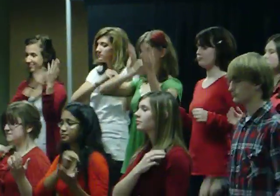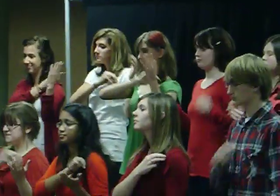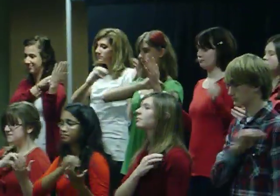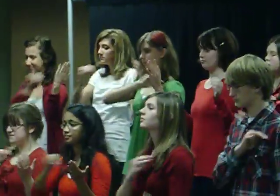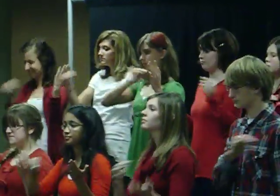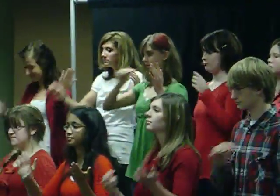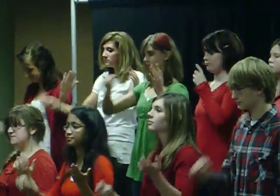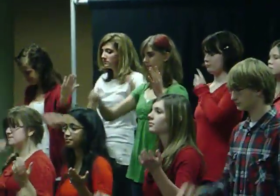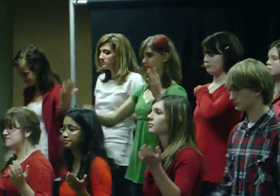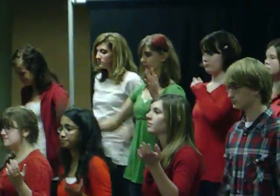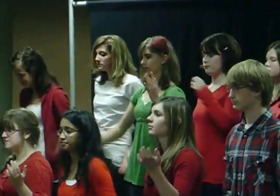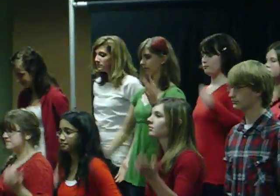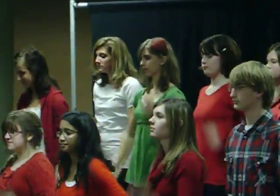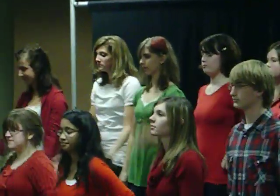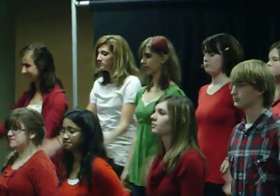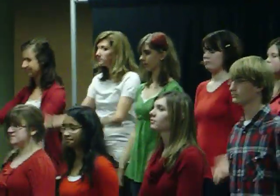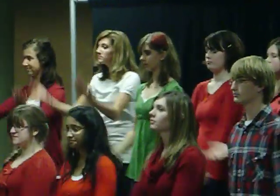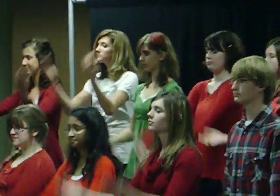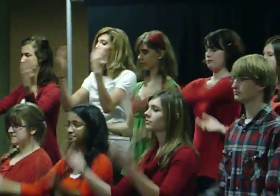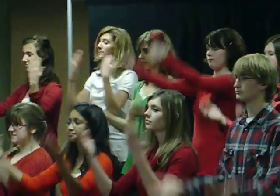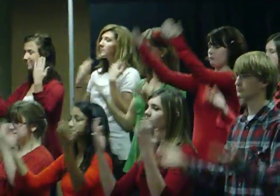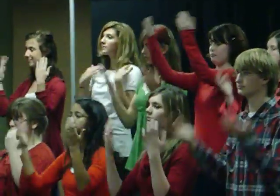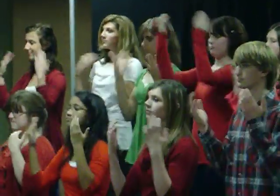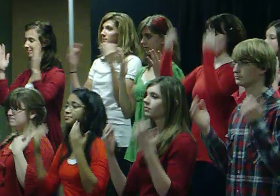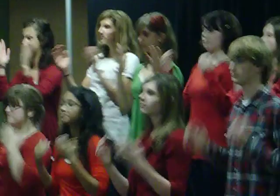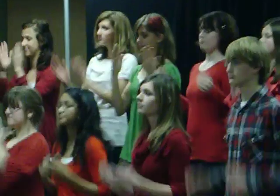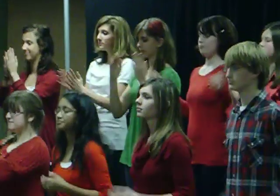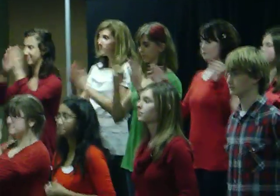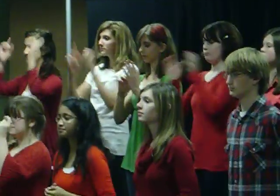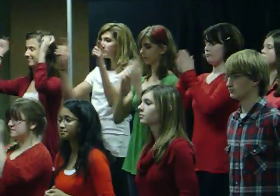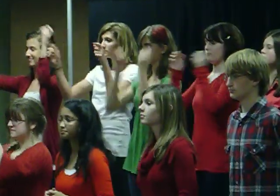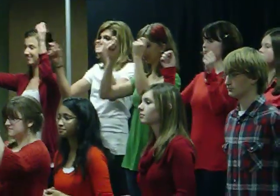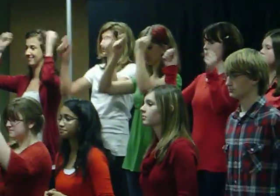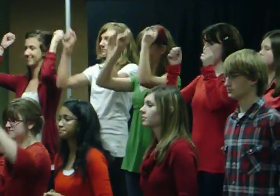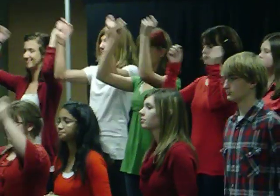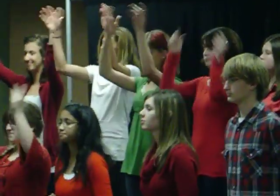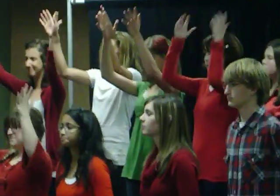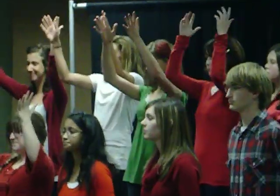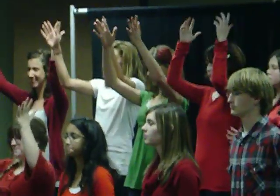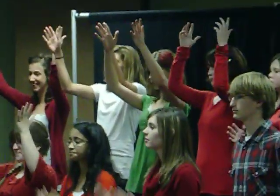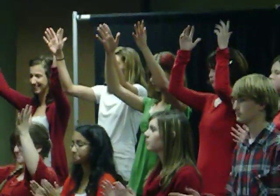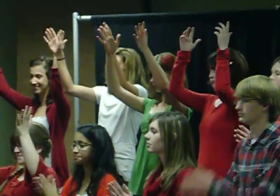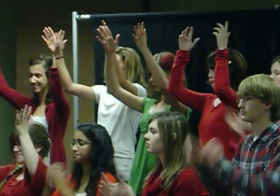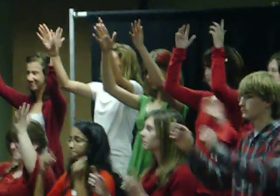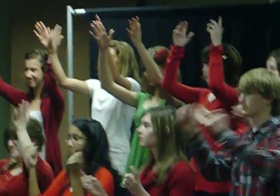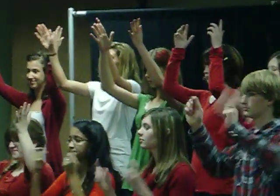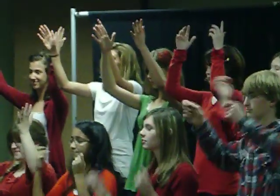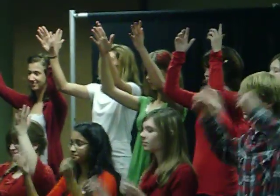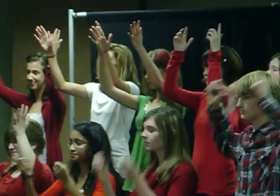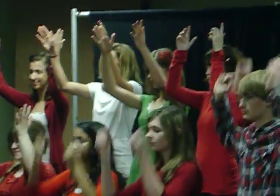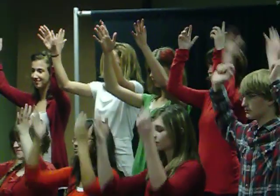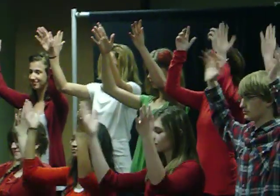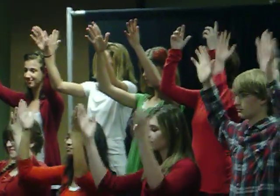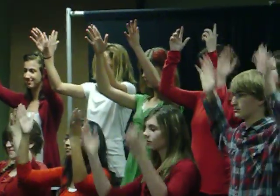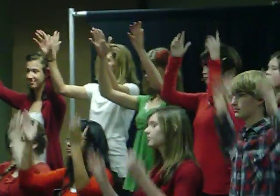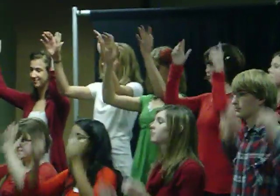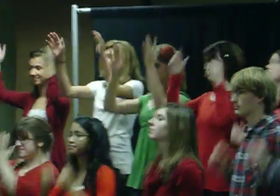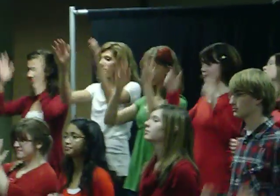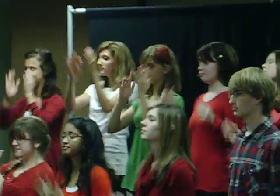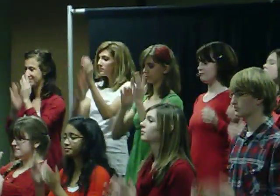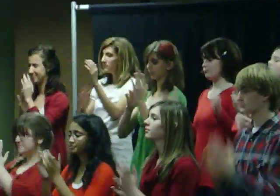is